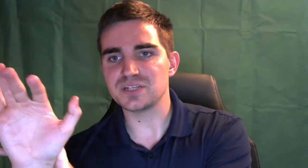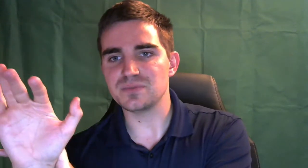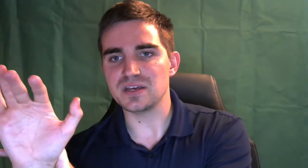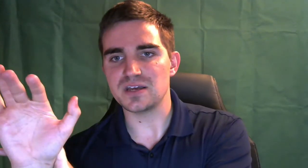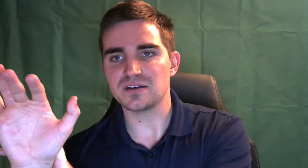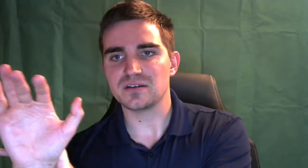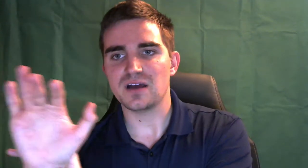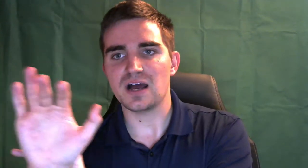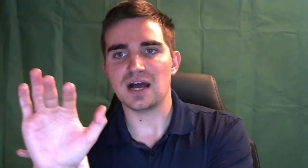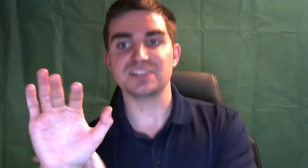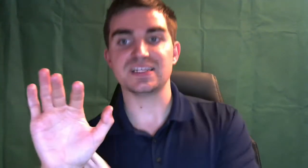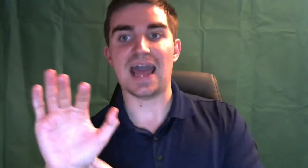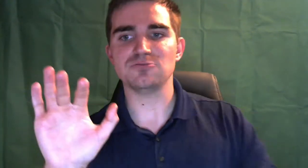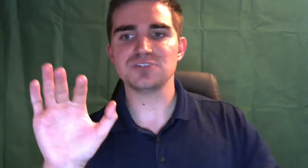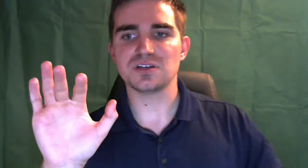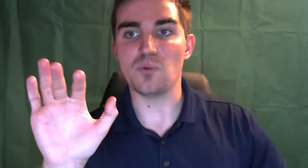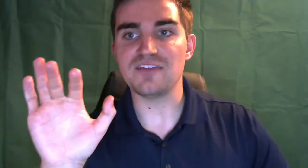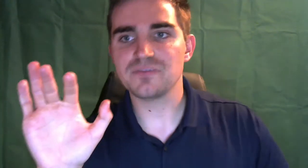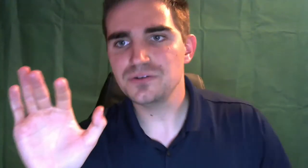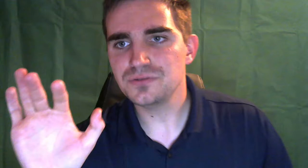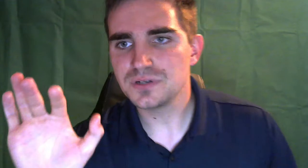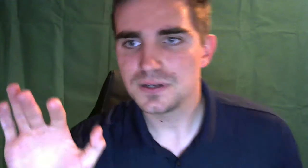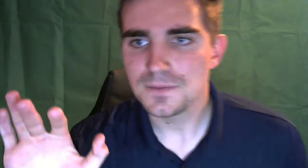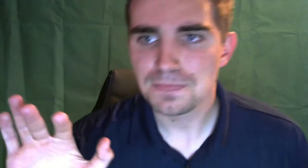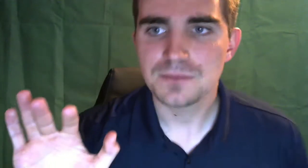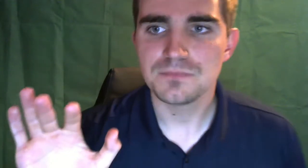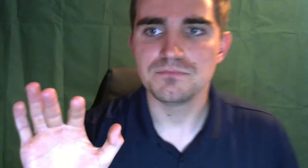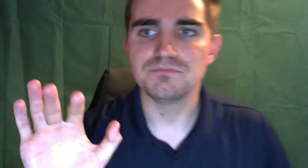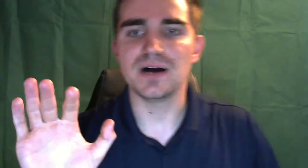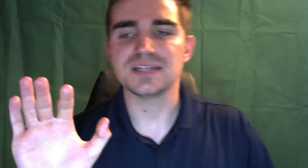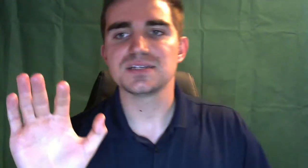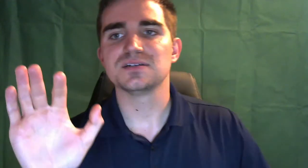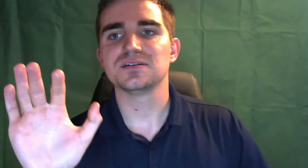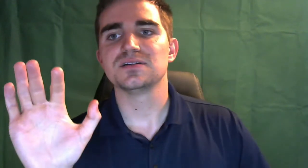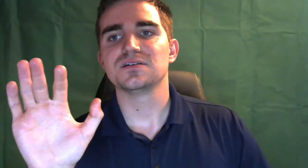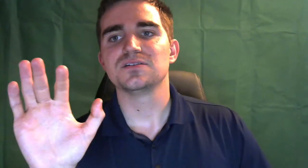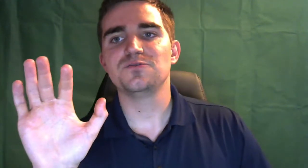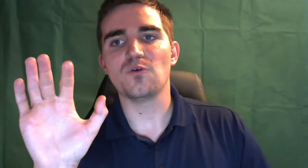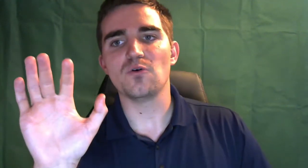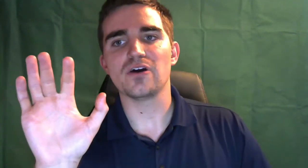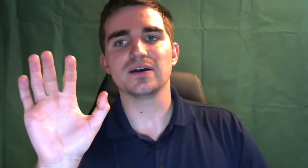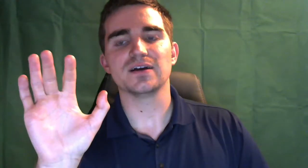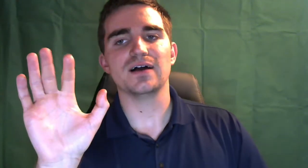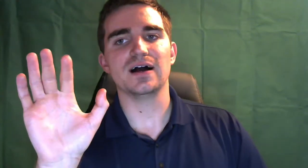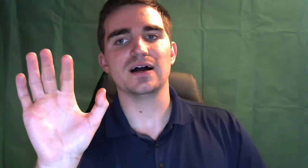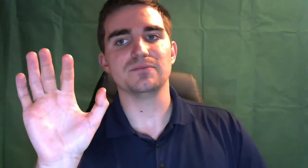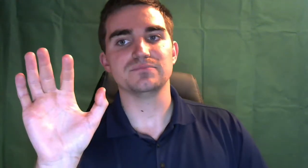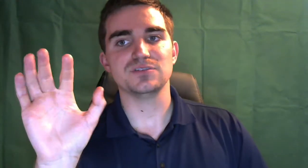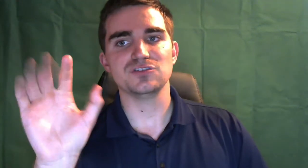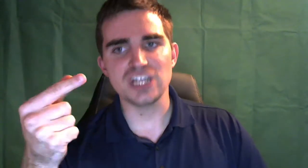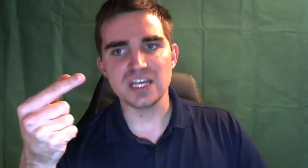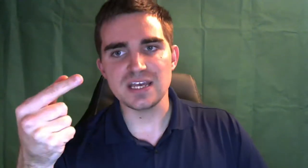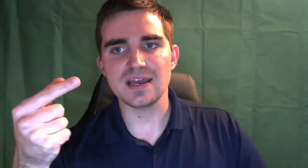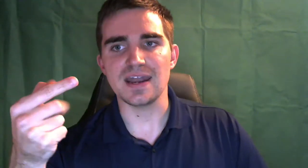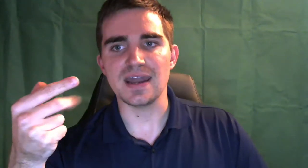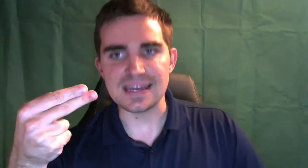be facing out, away from you, but for G and